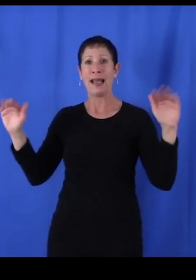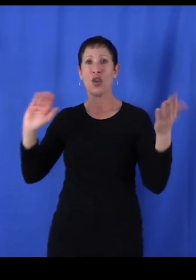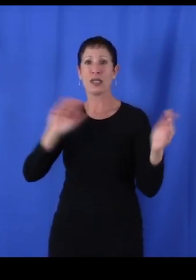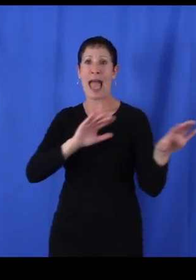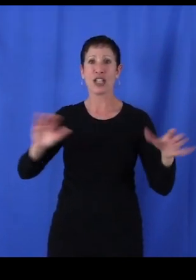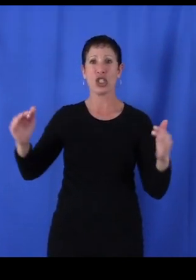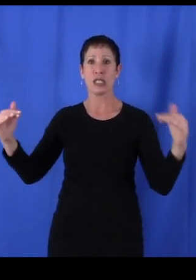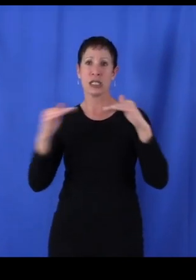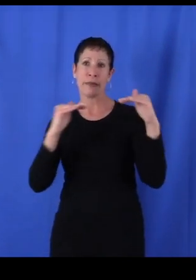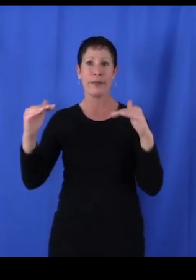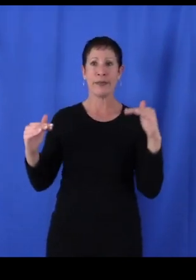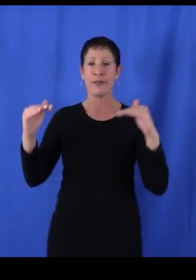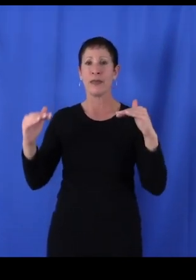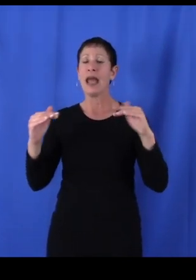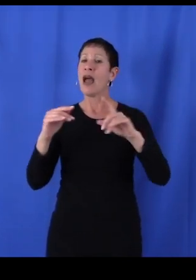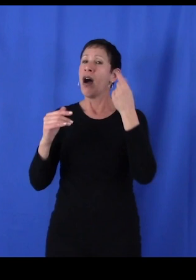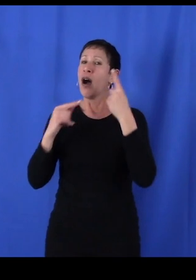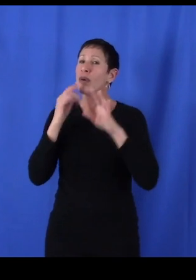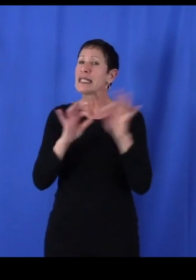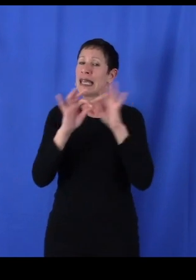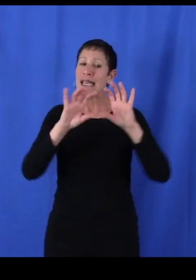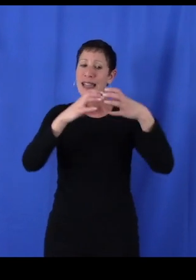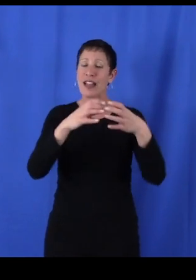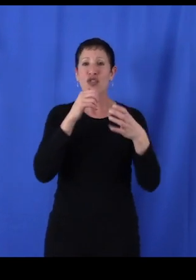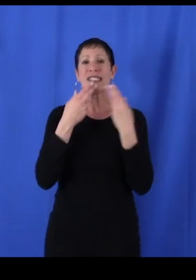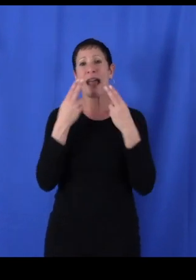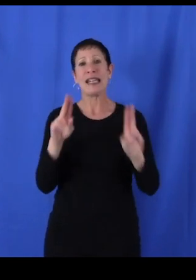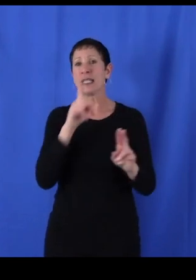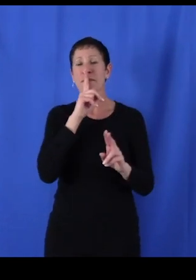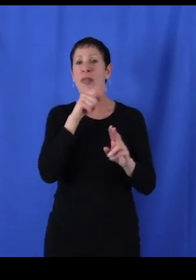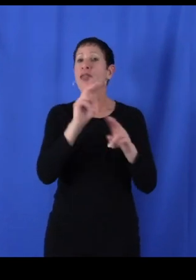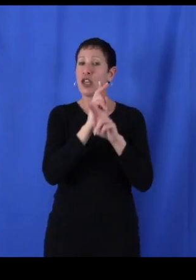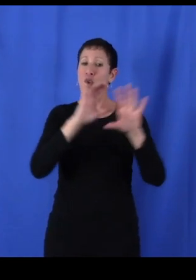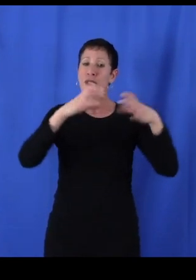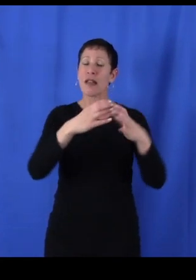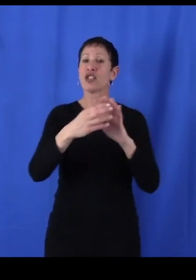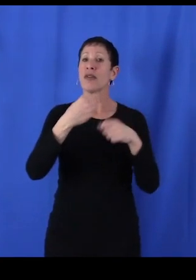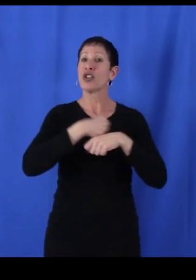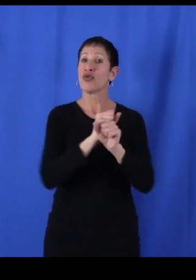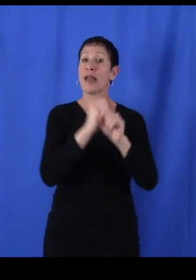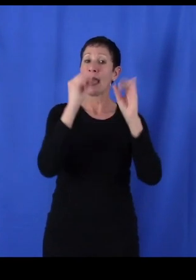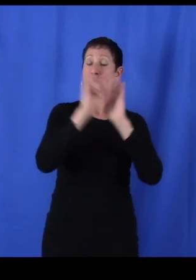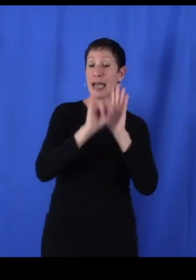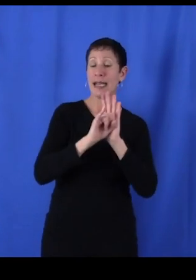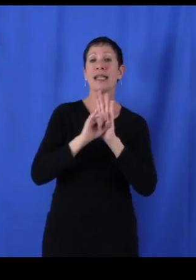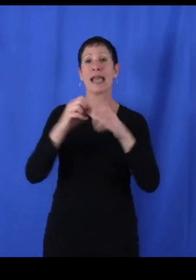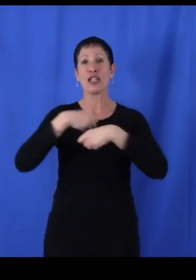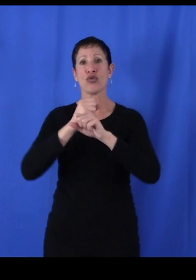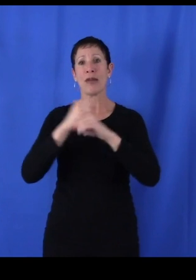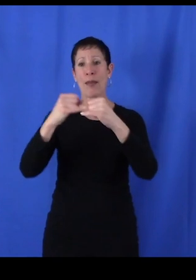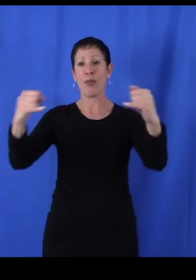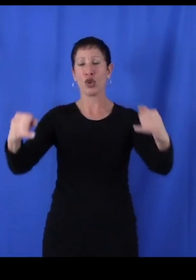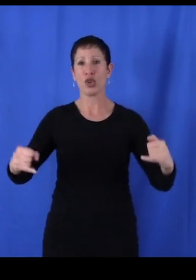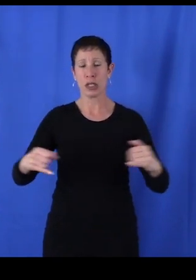what's key is this clustering isn't innocent. It's used to create identities and borders.